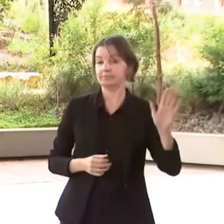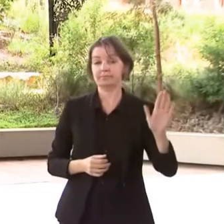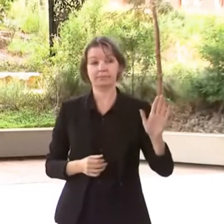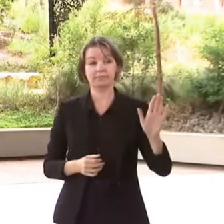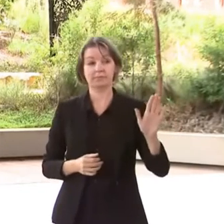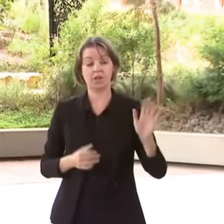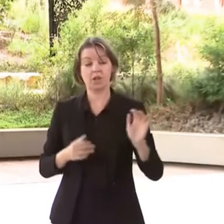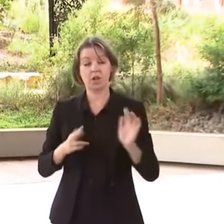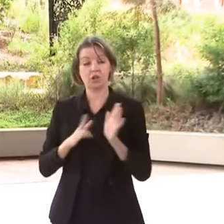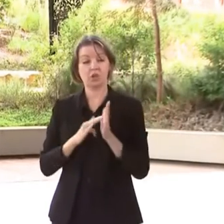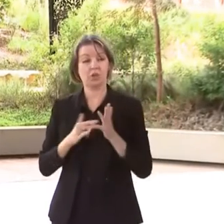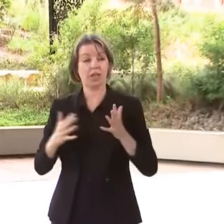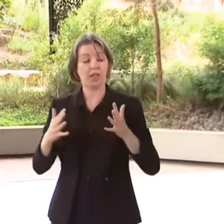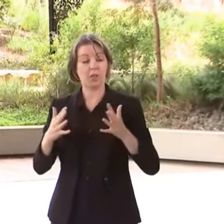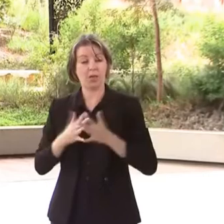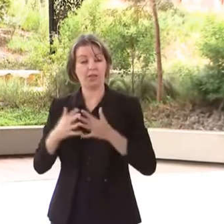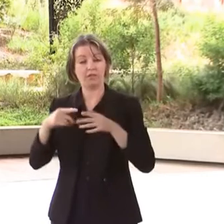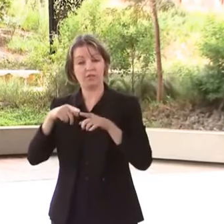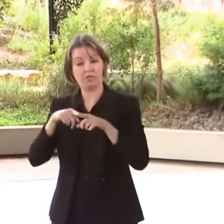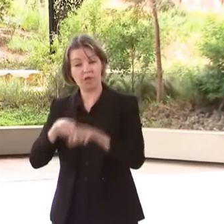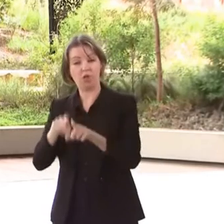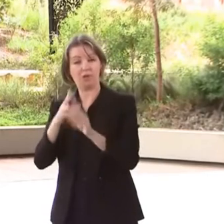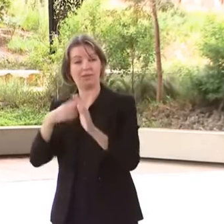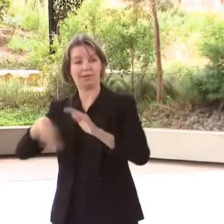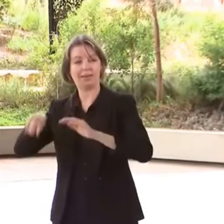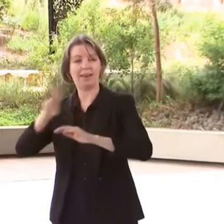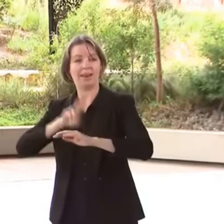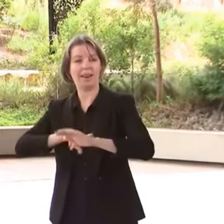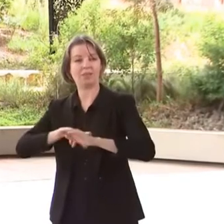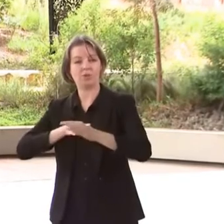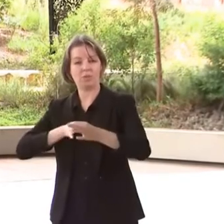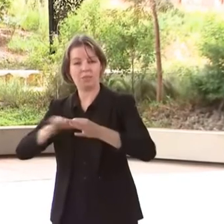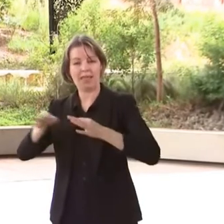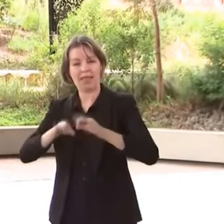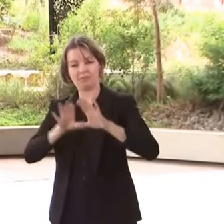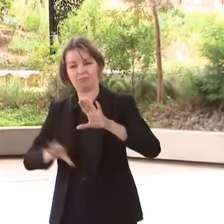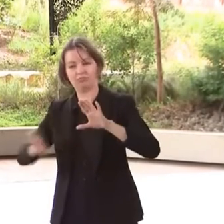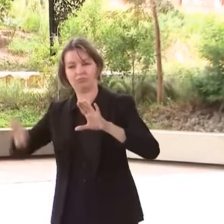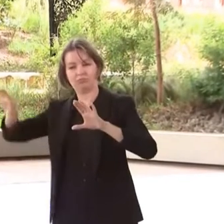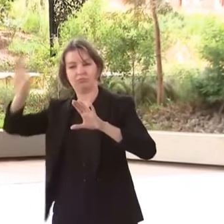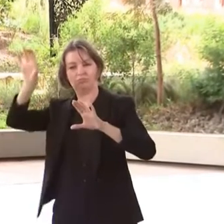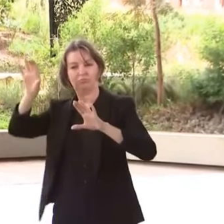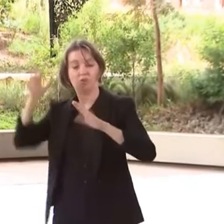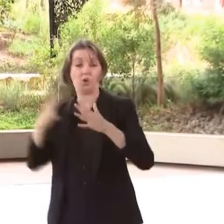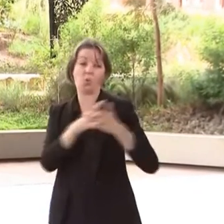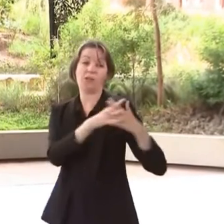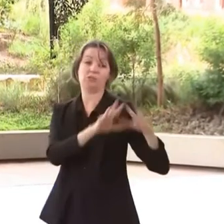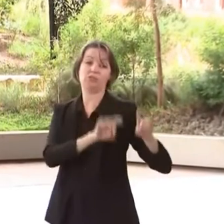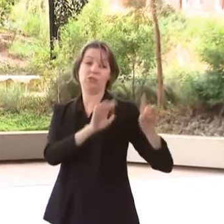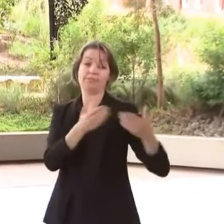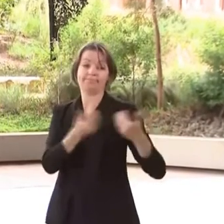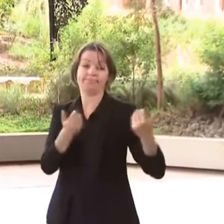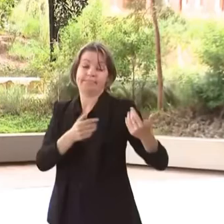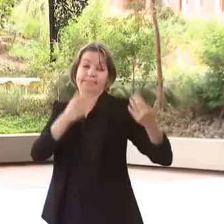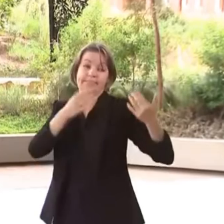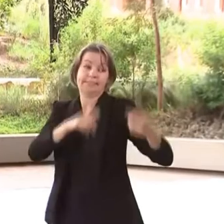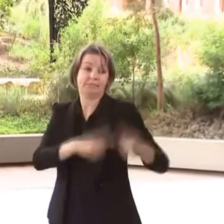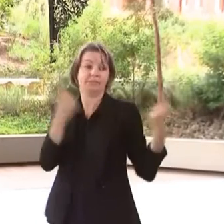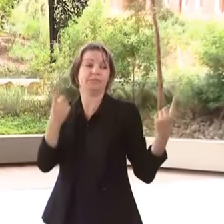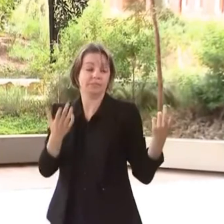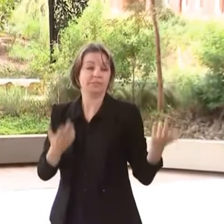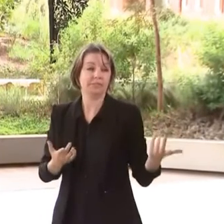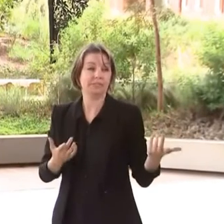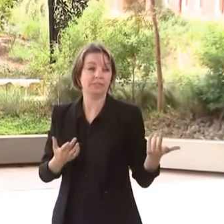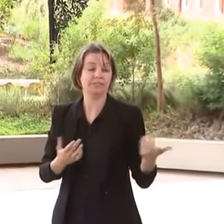going our own way in New South Wales. We are following the national plan with every other state around the eastern seaboard. This view is false, that